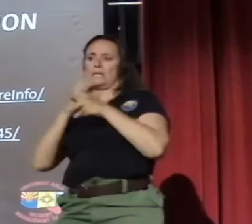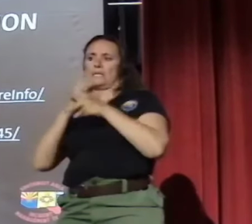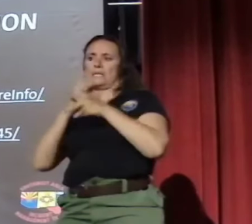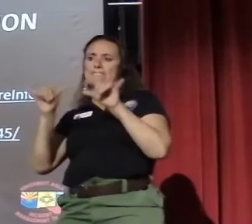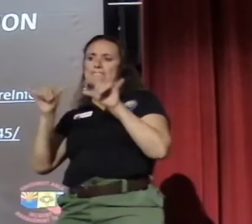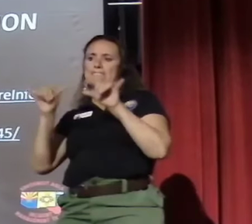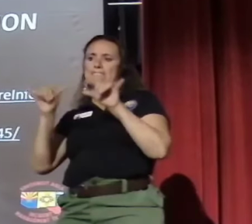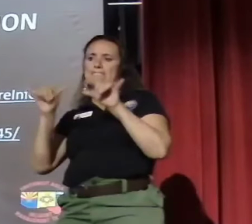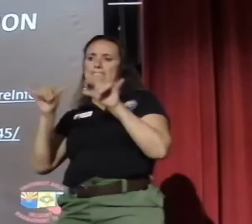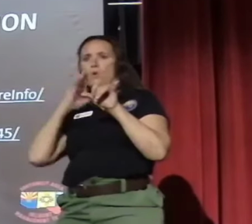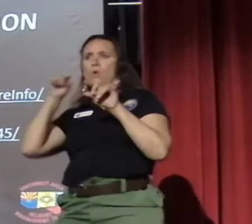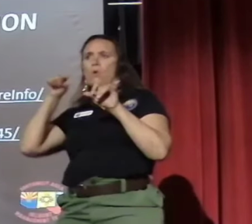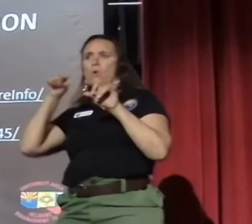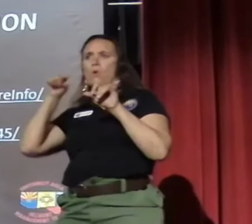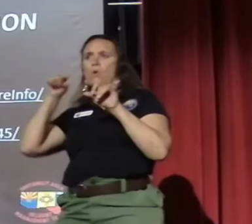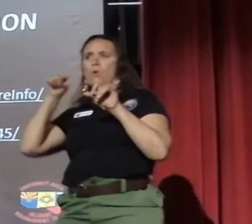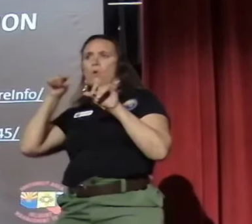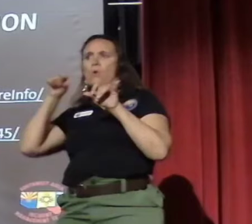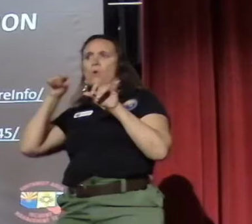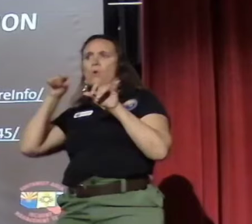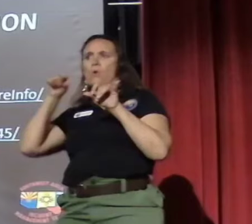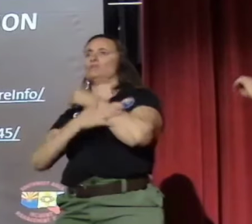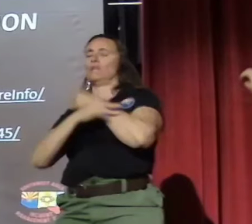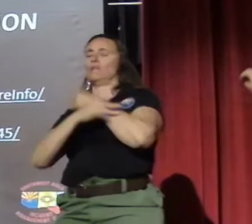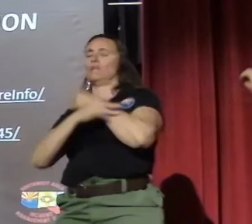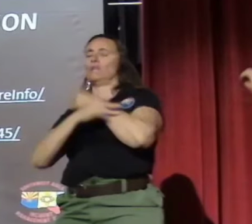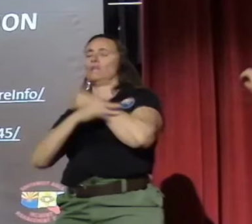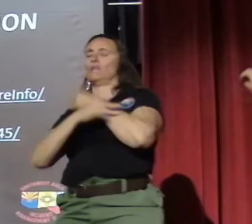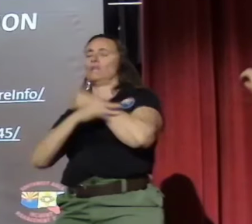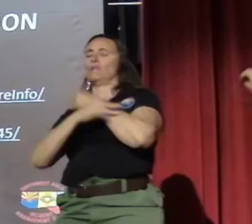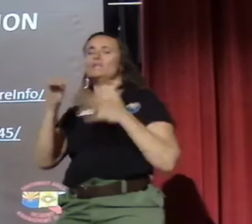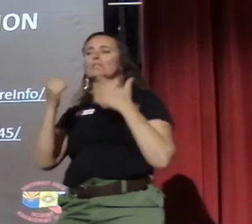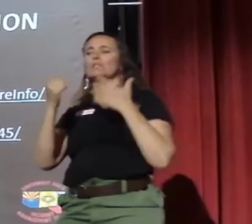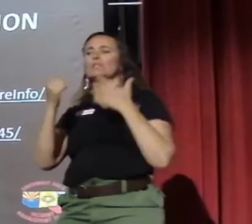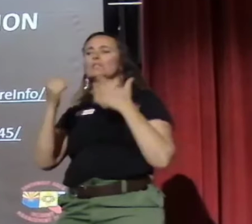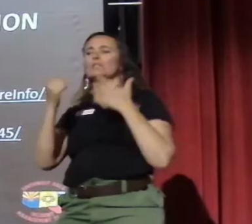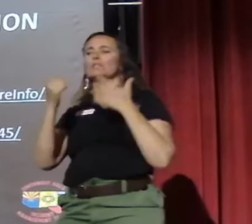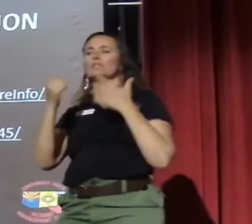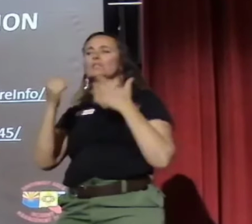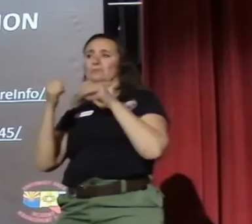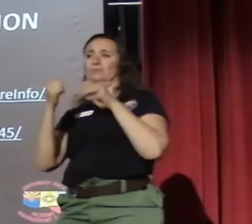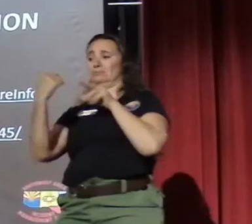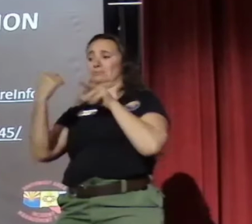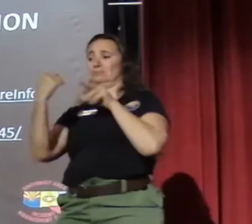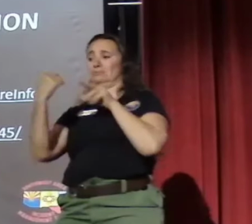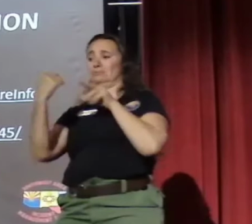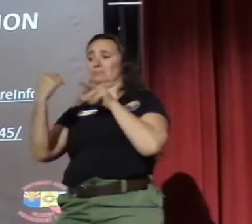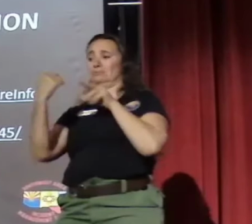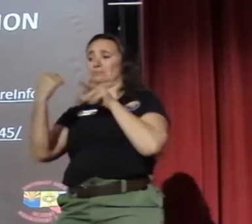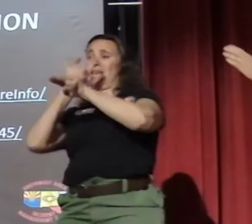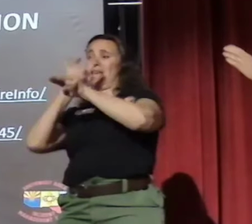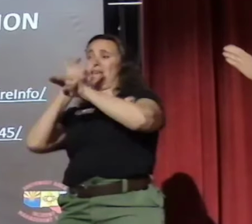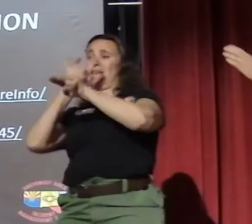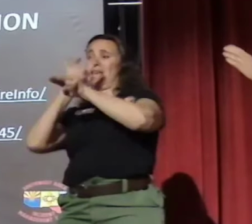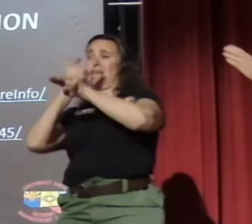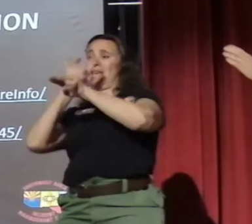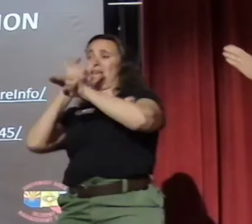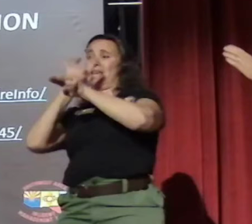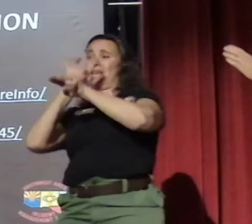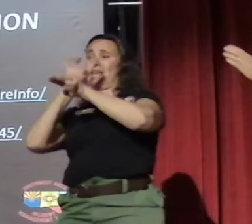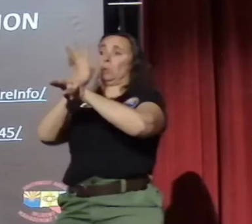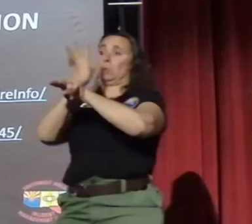country looks like. So right now, we're doing everything we can to keep the fire on the west side of the 87. Should it get on the other side of